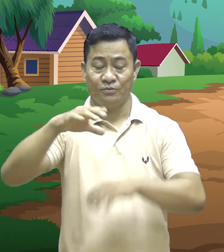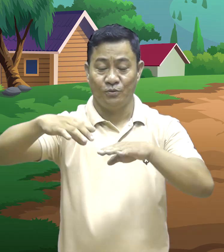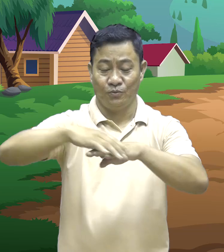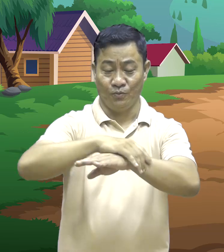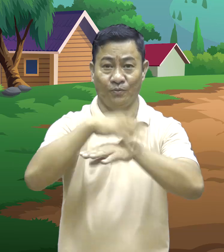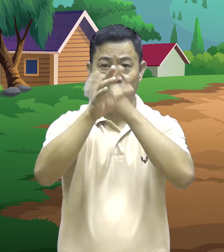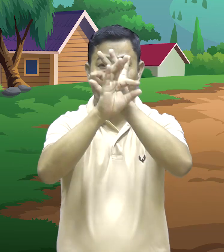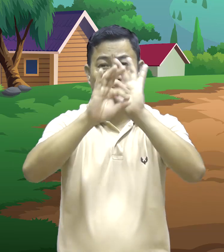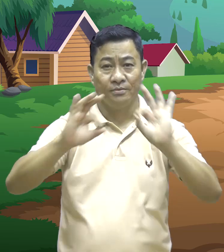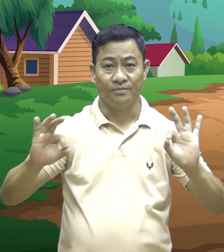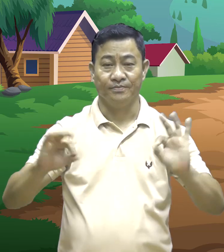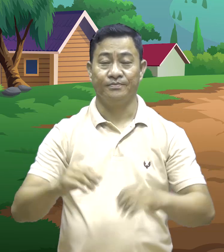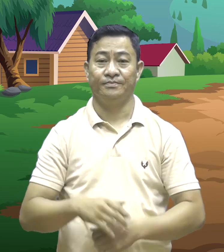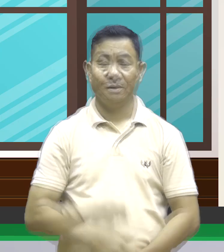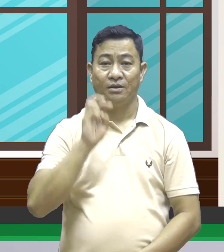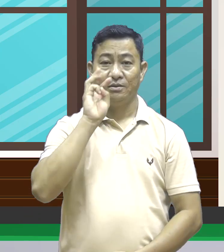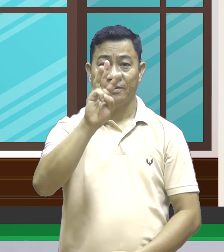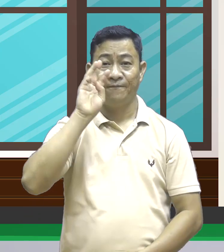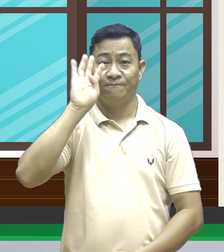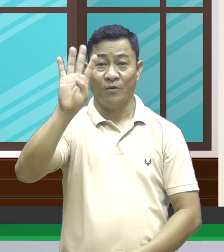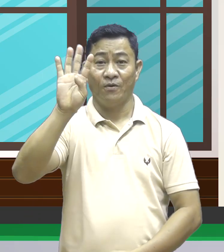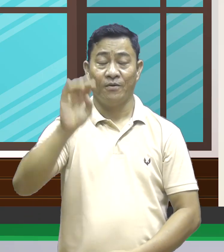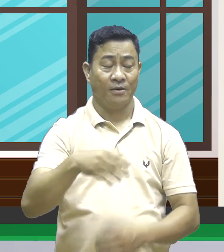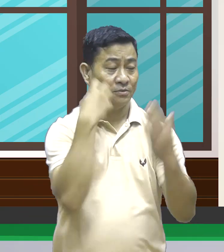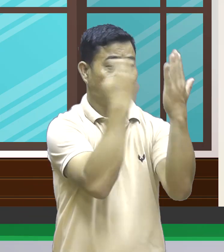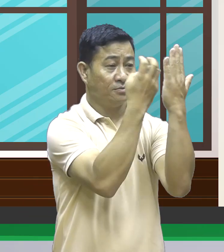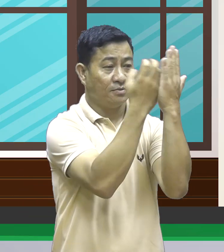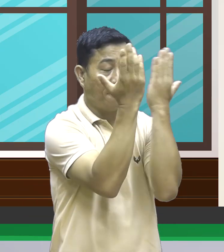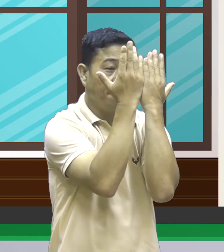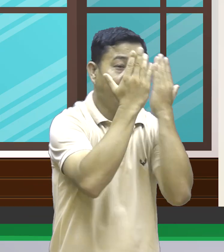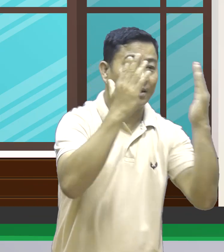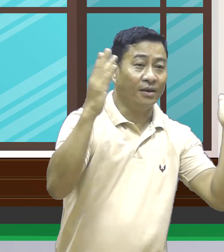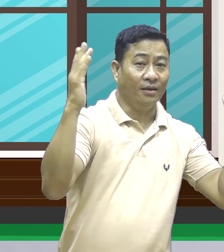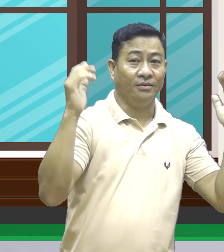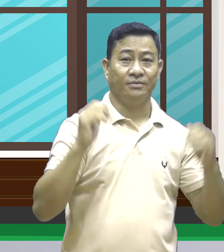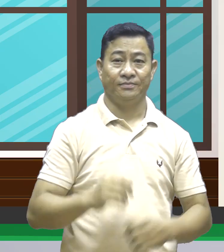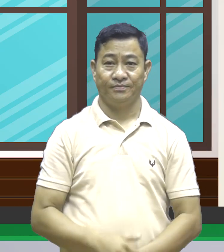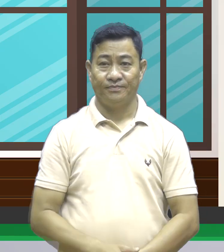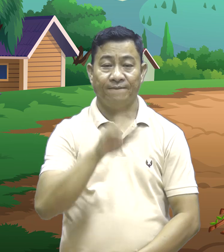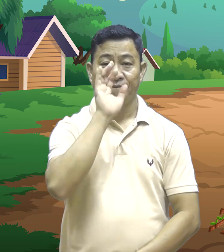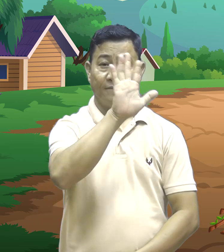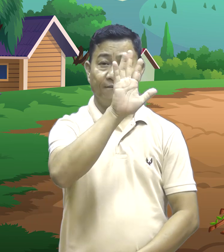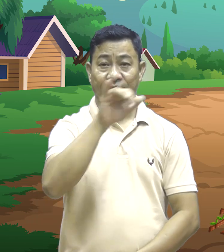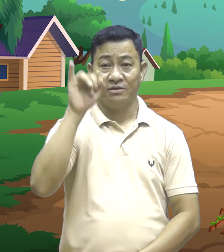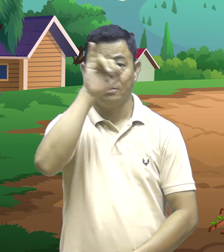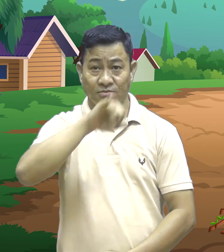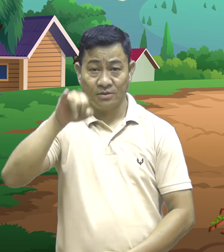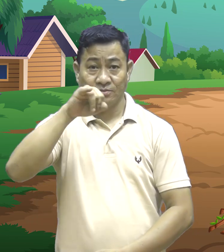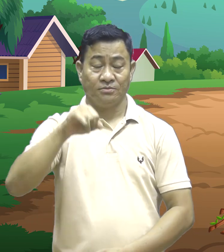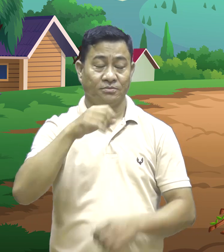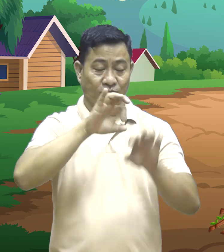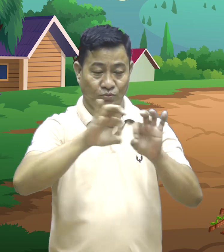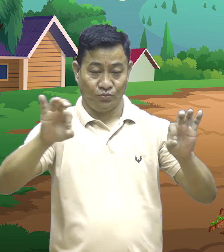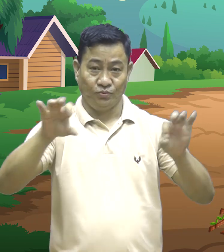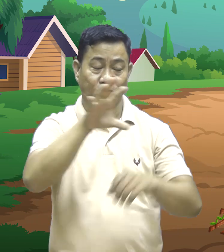2. Buckle my shoe. 3, 4, shut the door. 5,